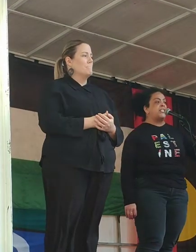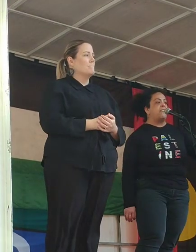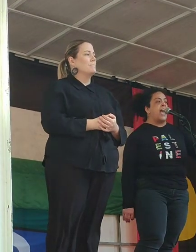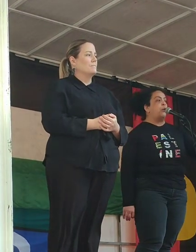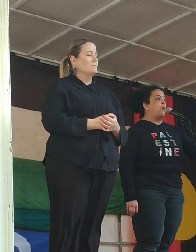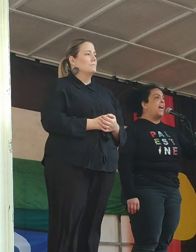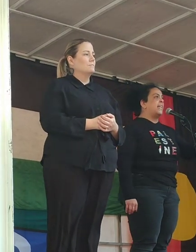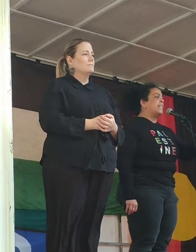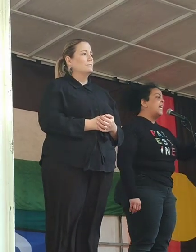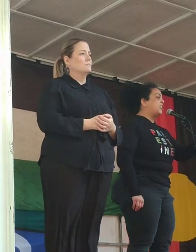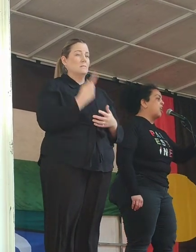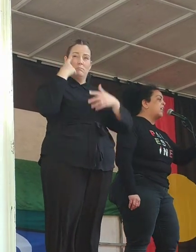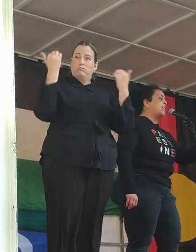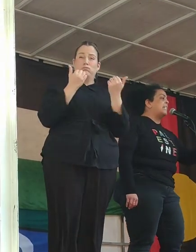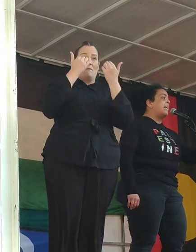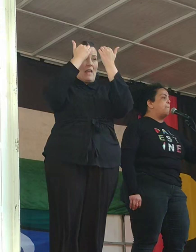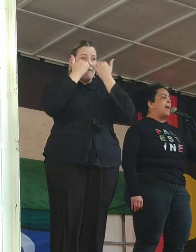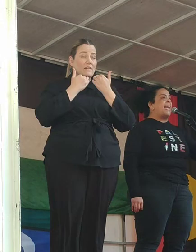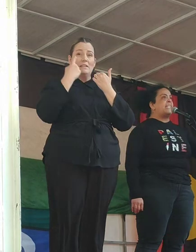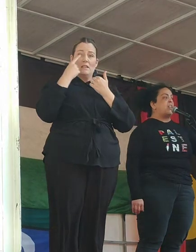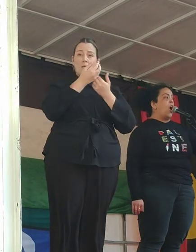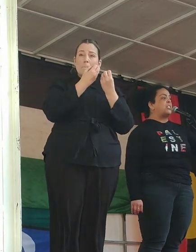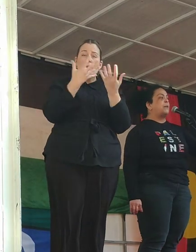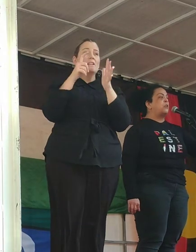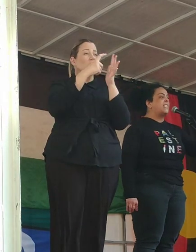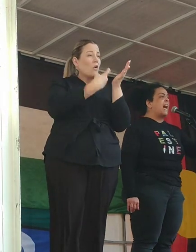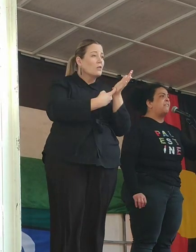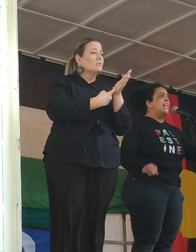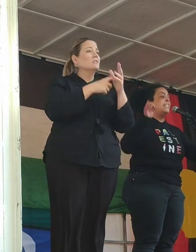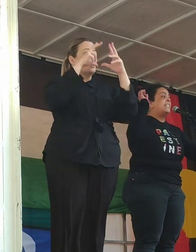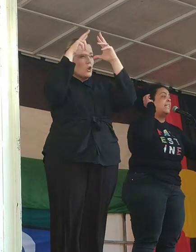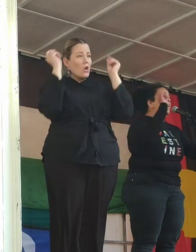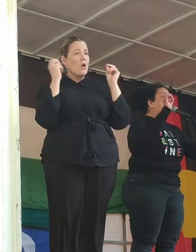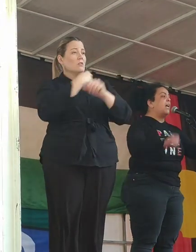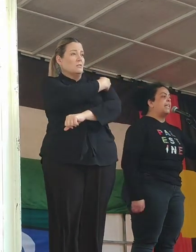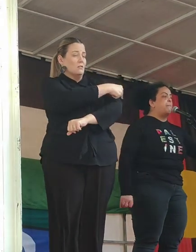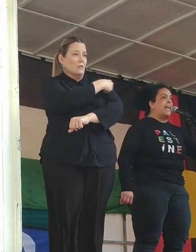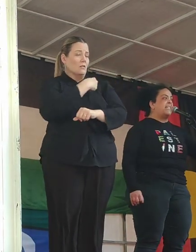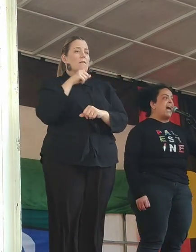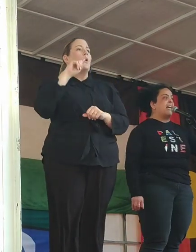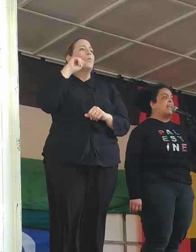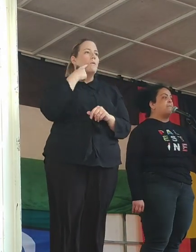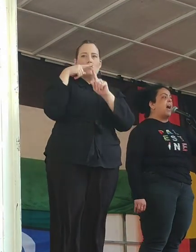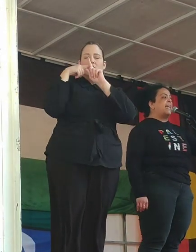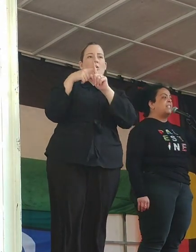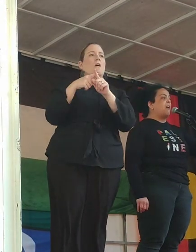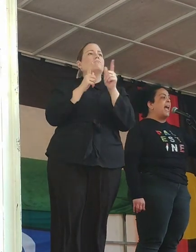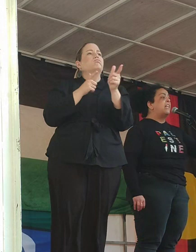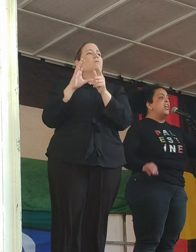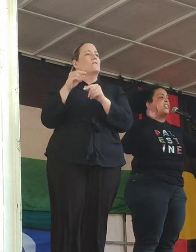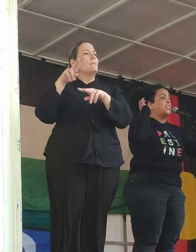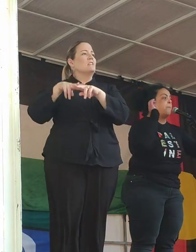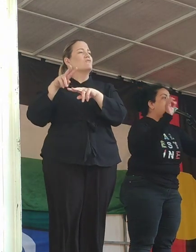The evidence of health workers, doctors, medics and hospital staff deliberately being targeted